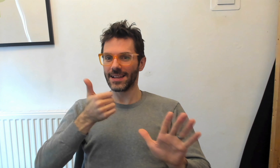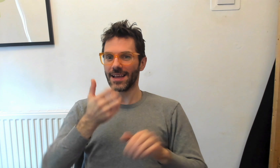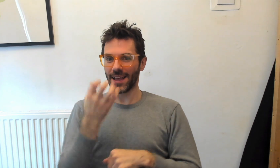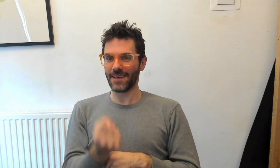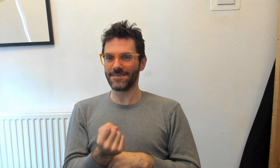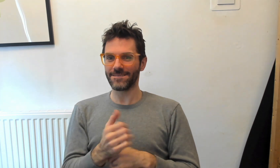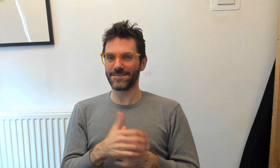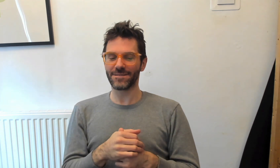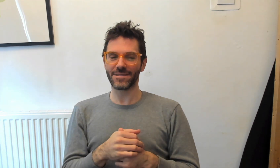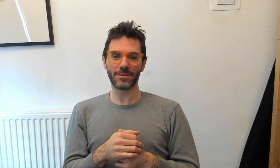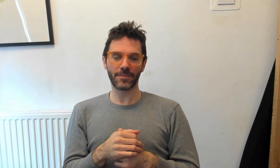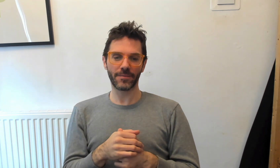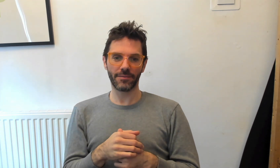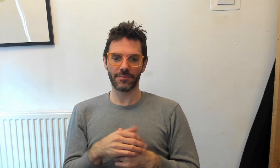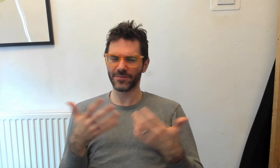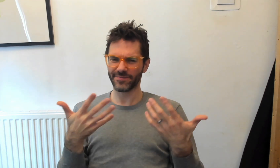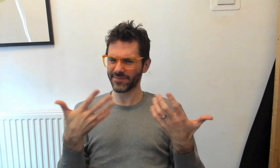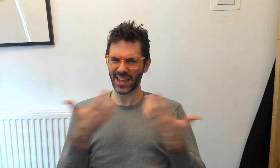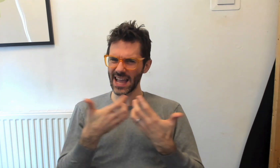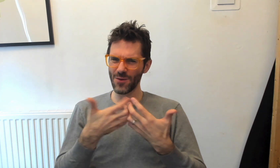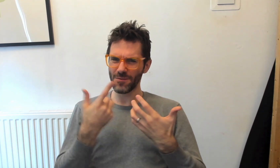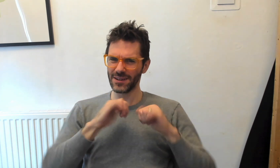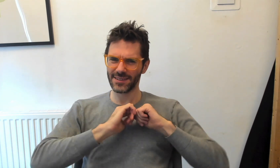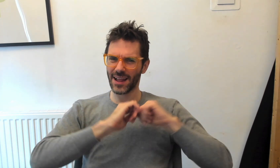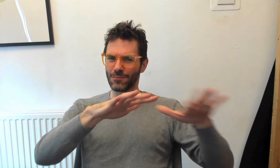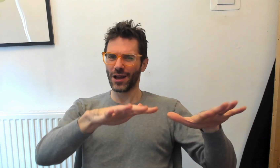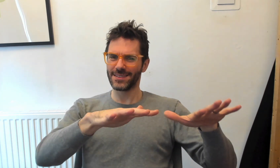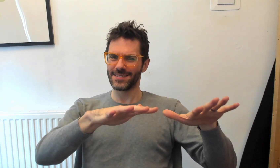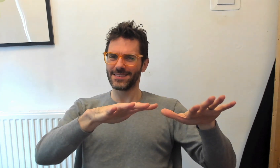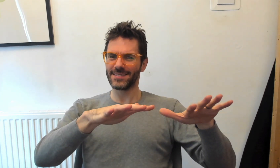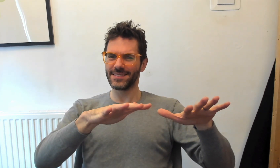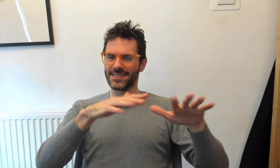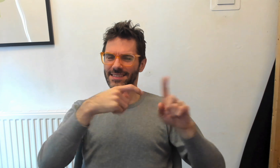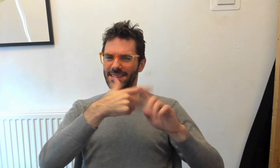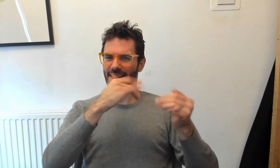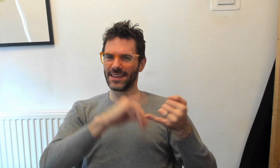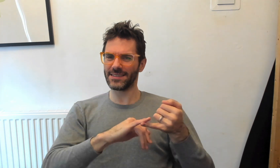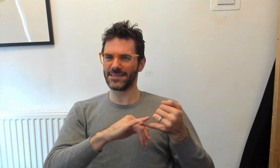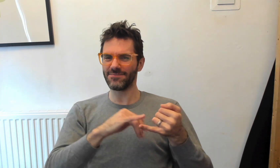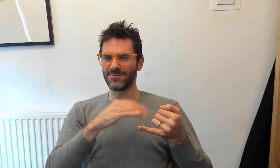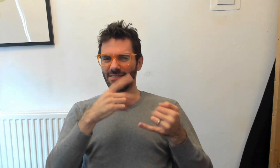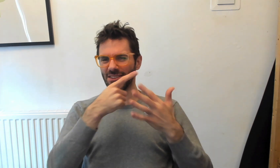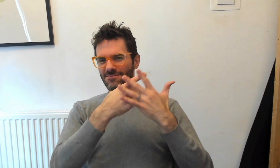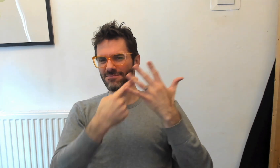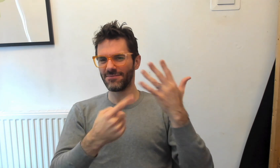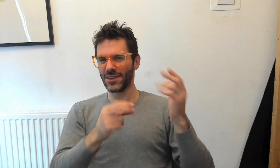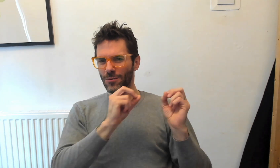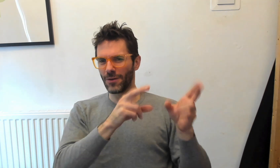is Kubernetes because it has lots of important skills. So how do we deploy using Kubernetes? Well, there